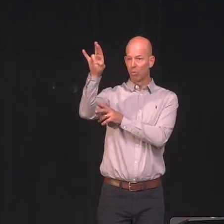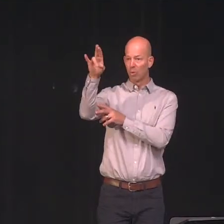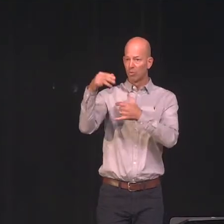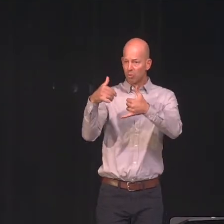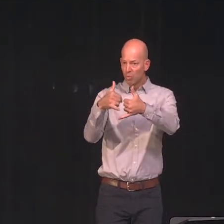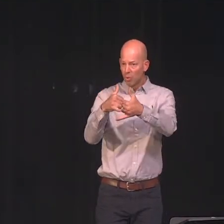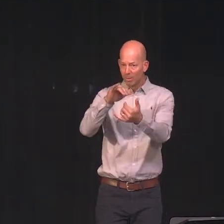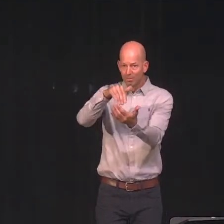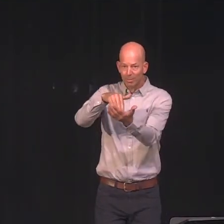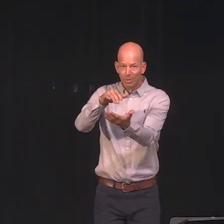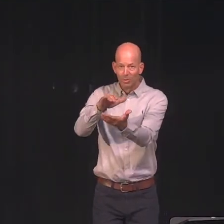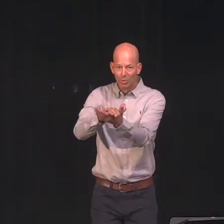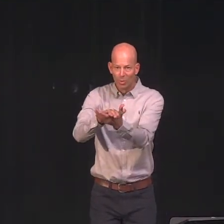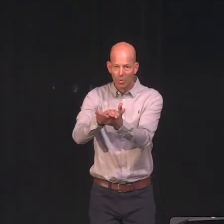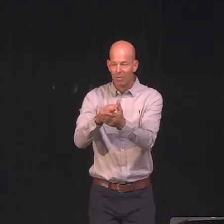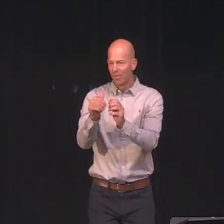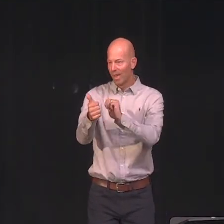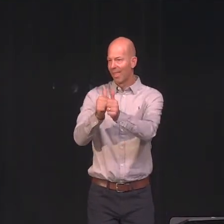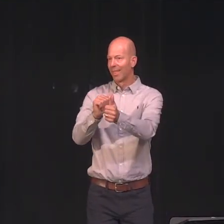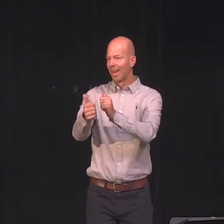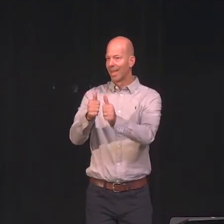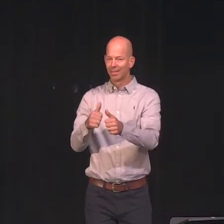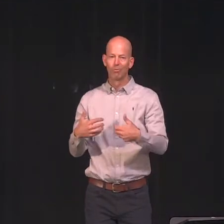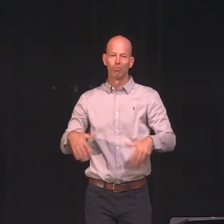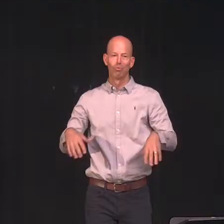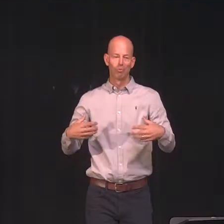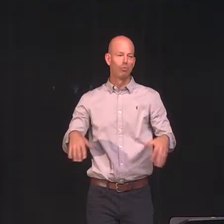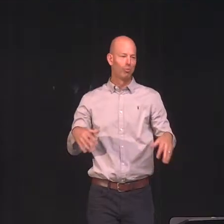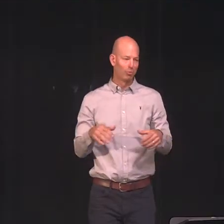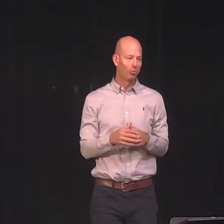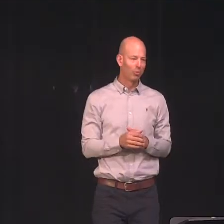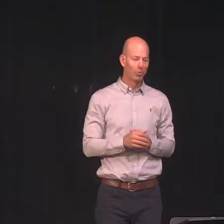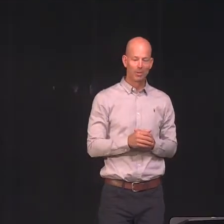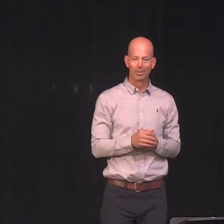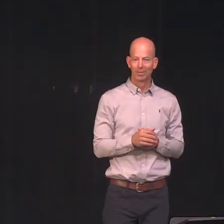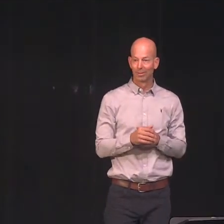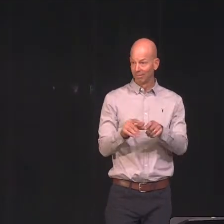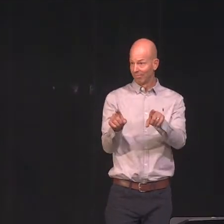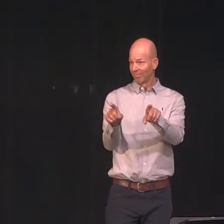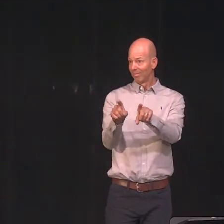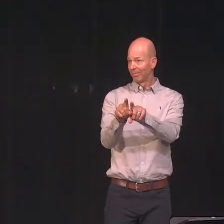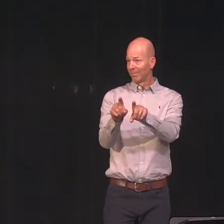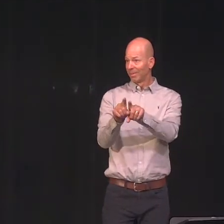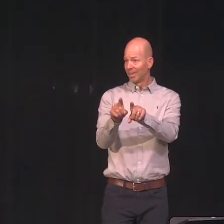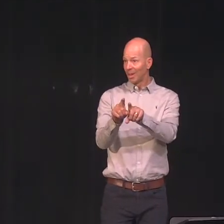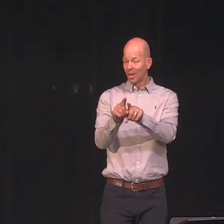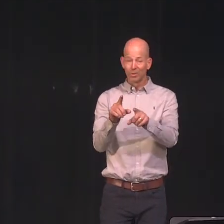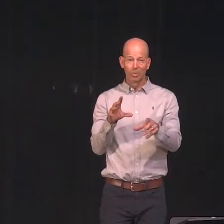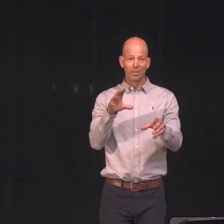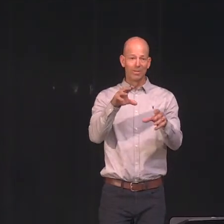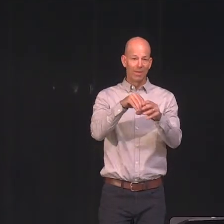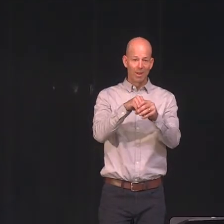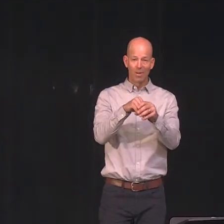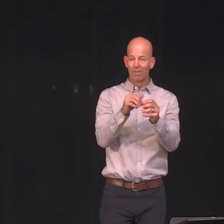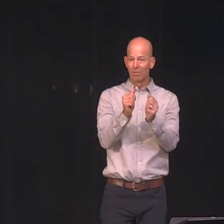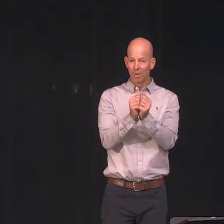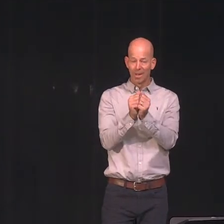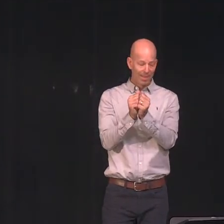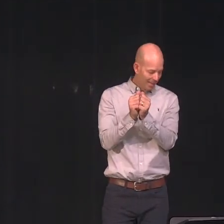He earned the Mr. Roadrunner Award in middle school for athlete, and that was phenomenal. He was